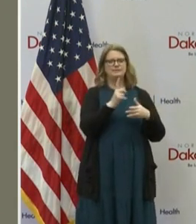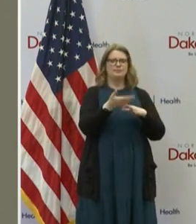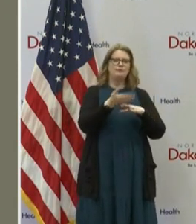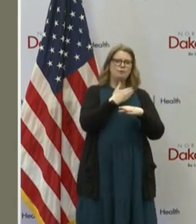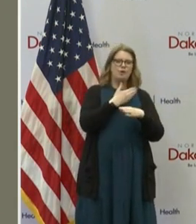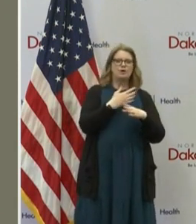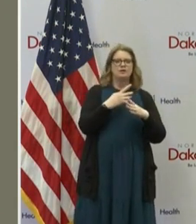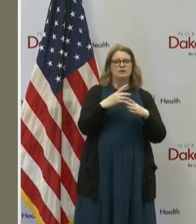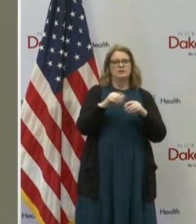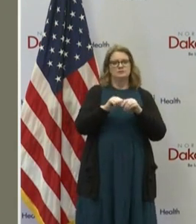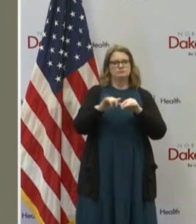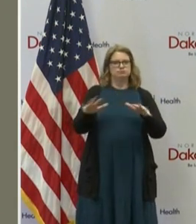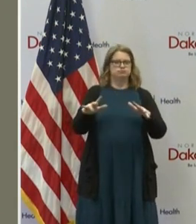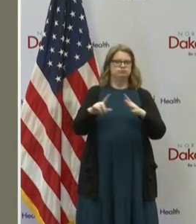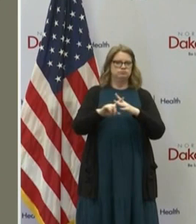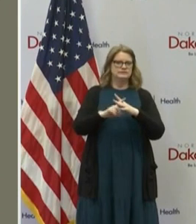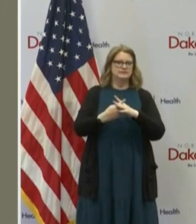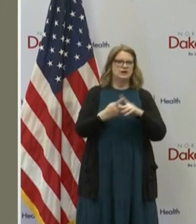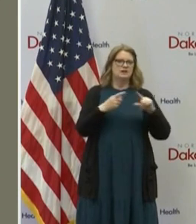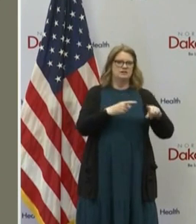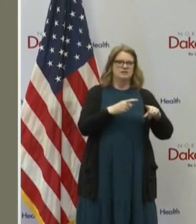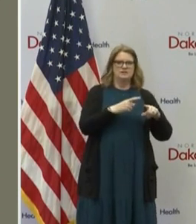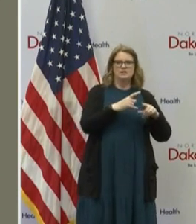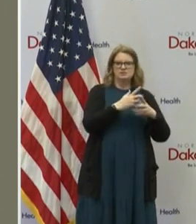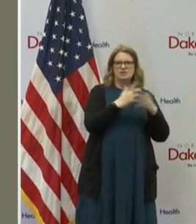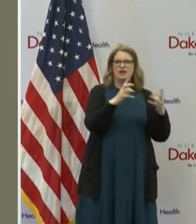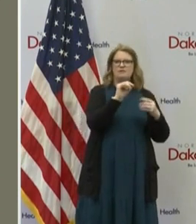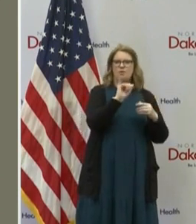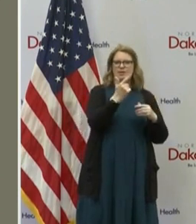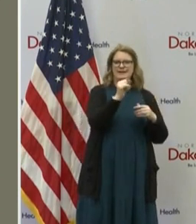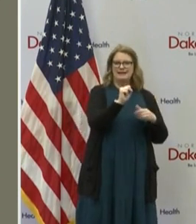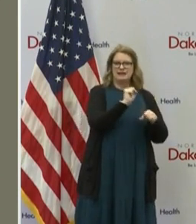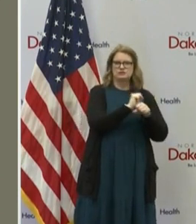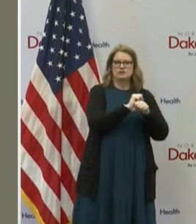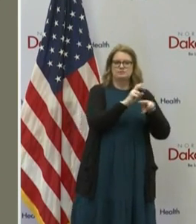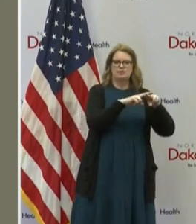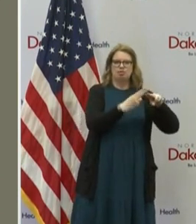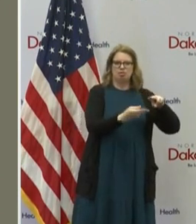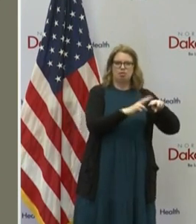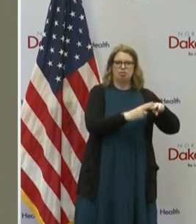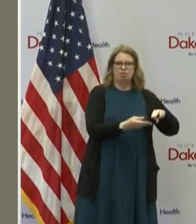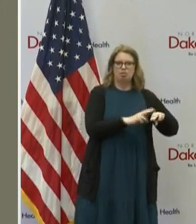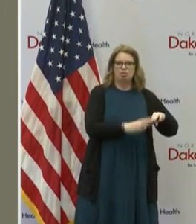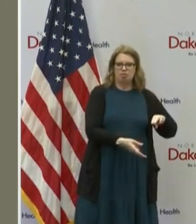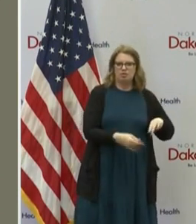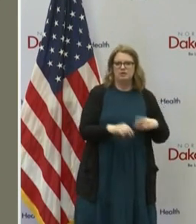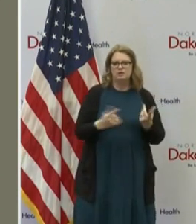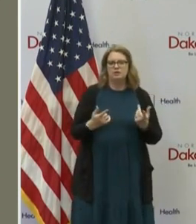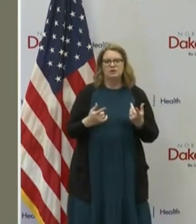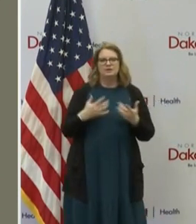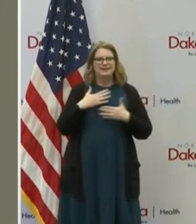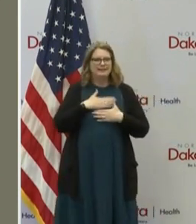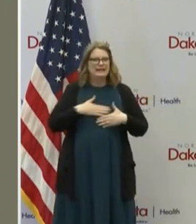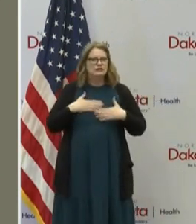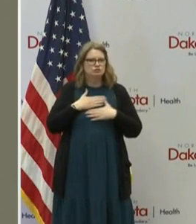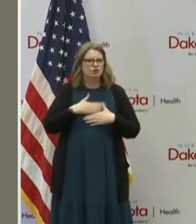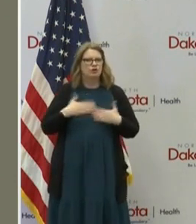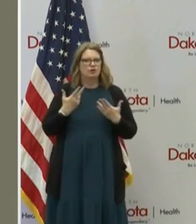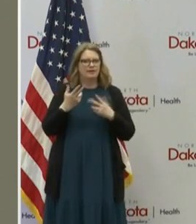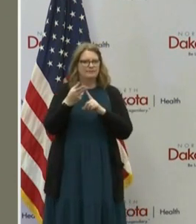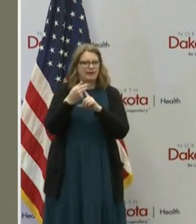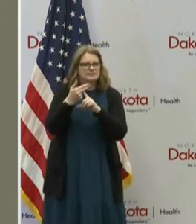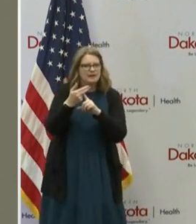the heat of our COVID battle. Our largest decline year over year was in leisure and hospitality,